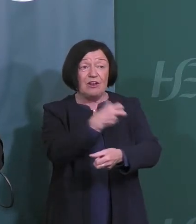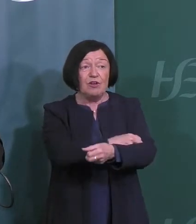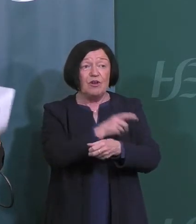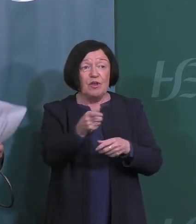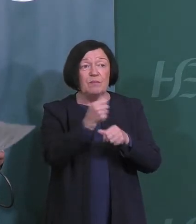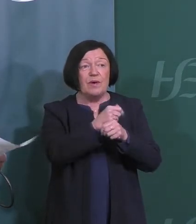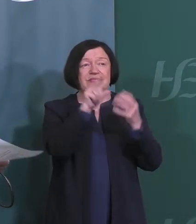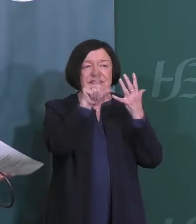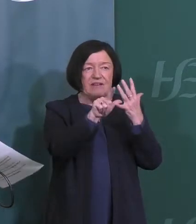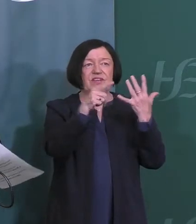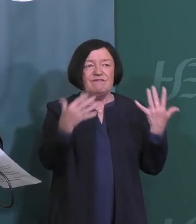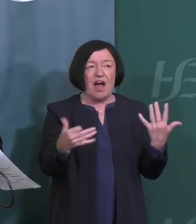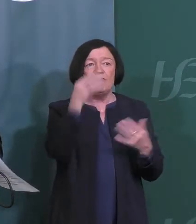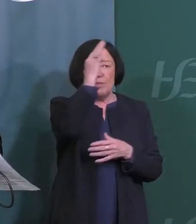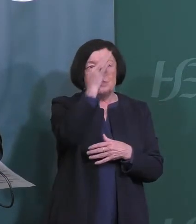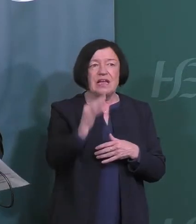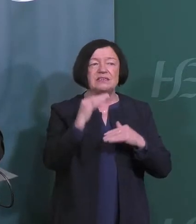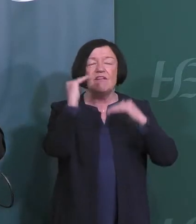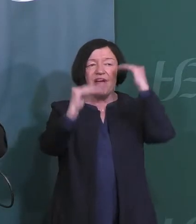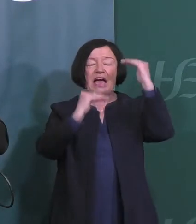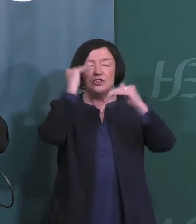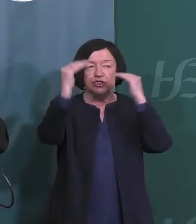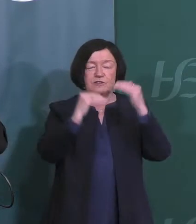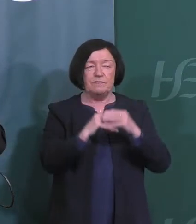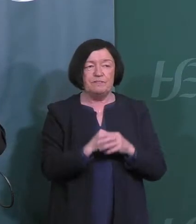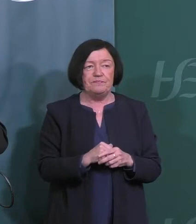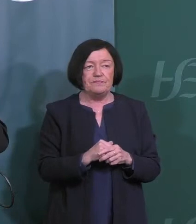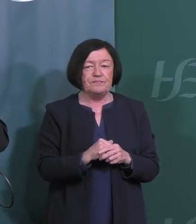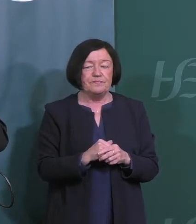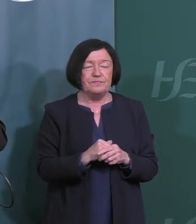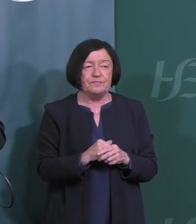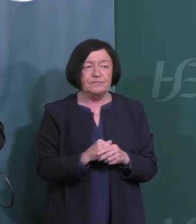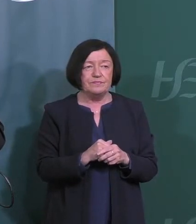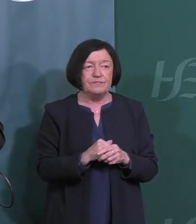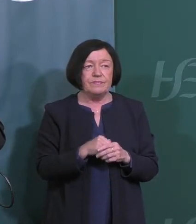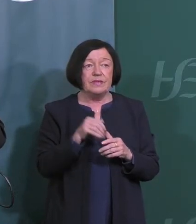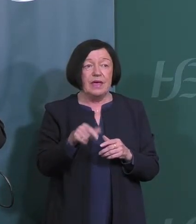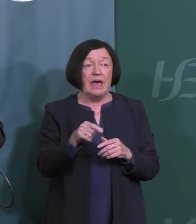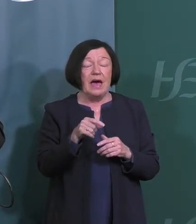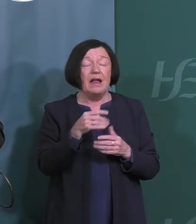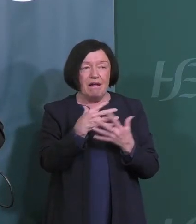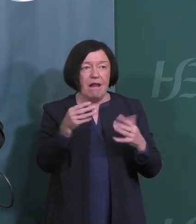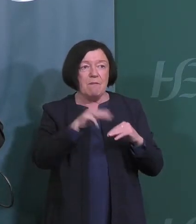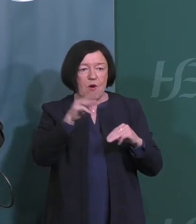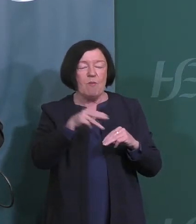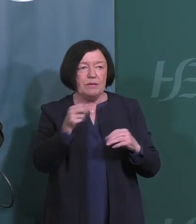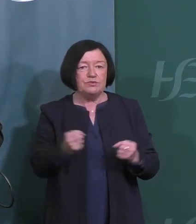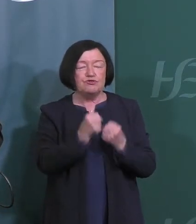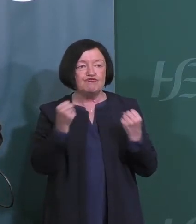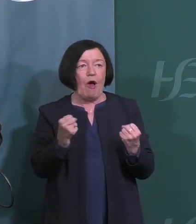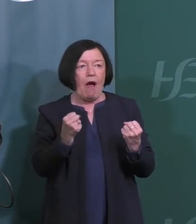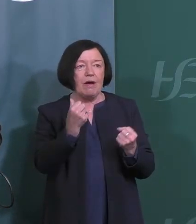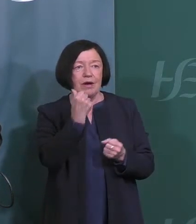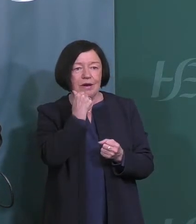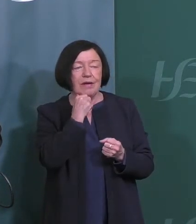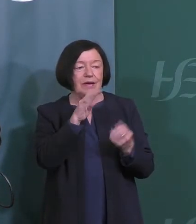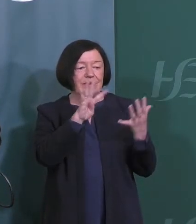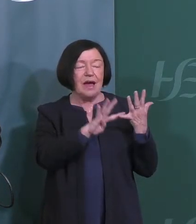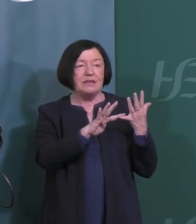approximately 75% of adults. And the uptake continues to remain strong. Just to say to